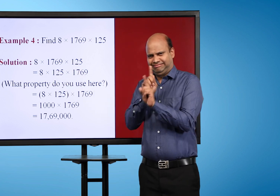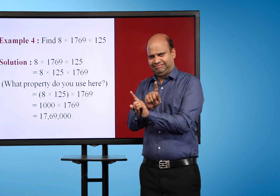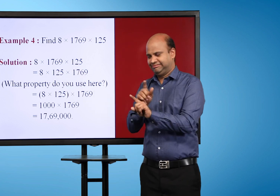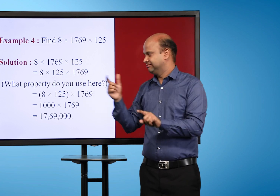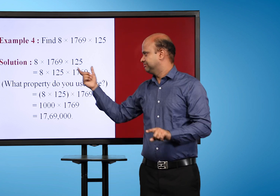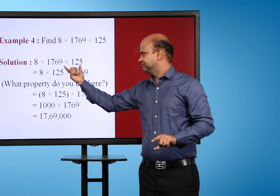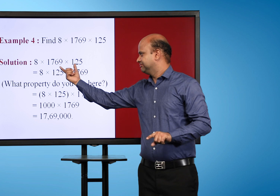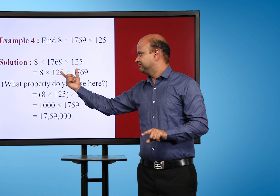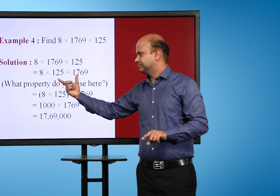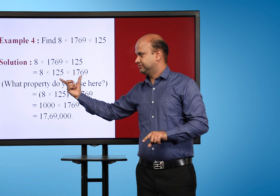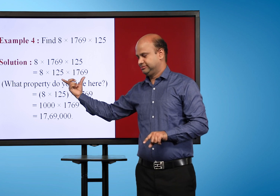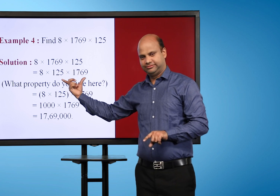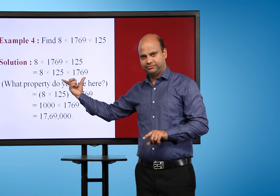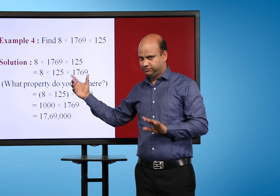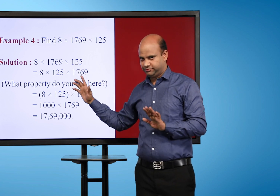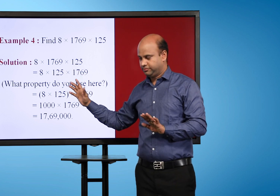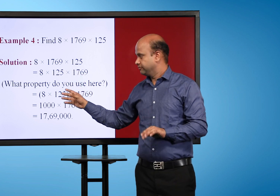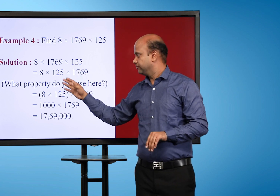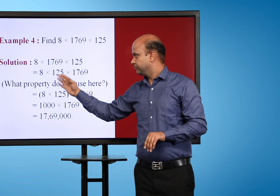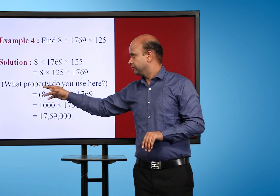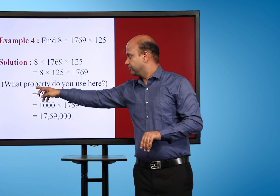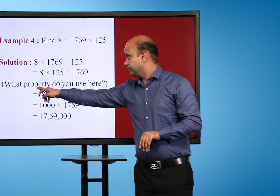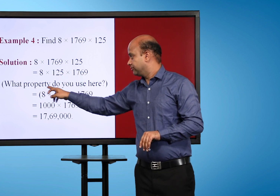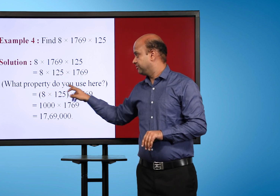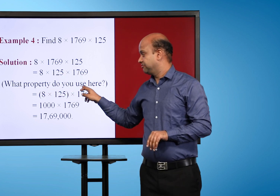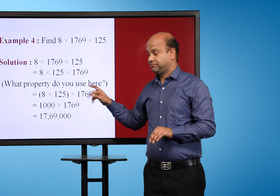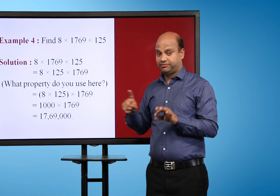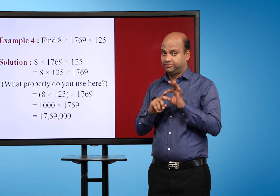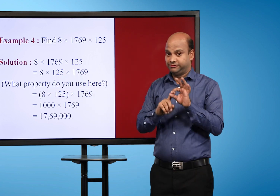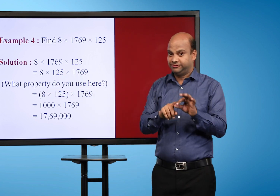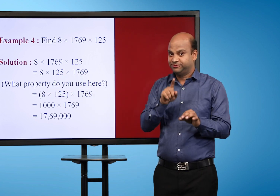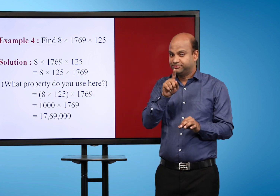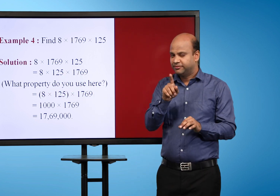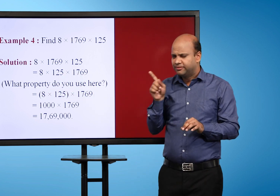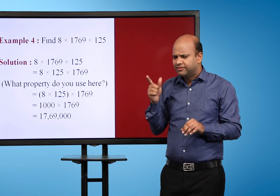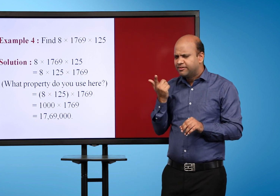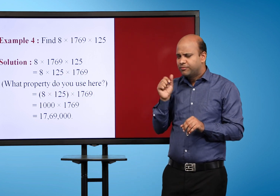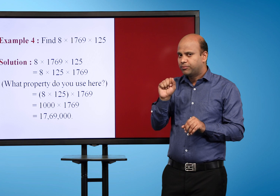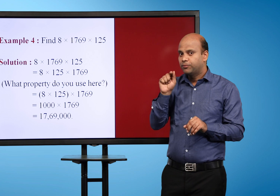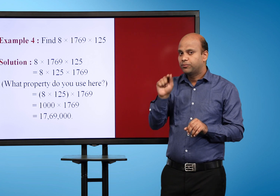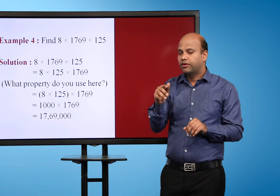1769 multiplied by 125 is equal to 8 multiplied by 125 multiplied by